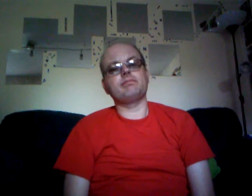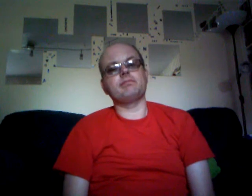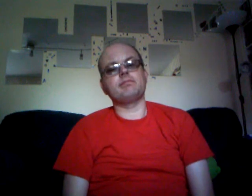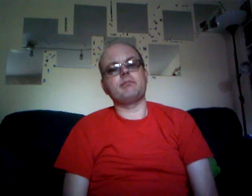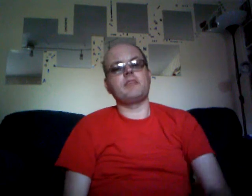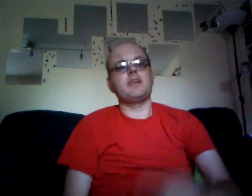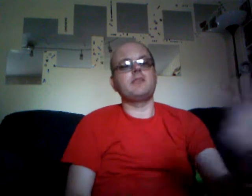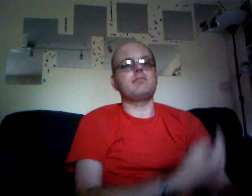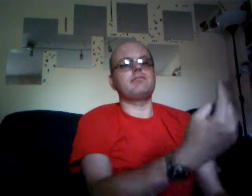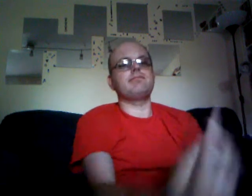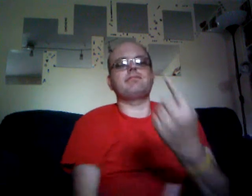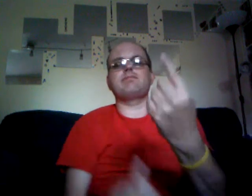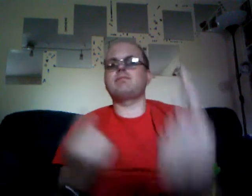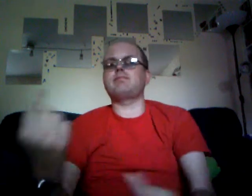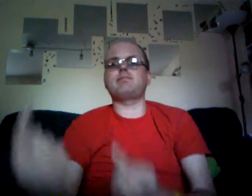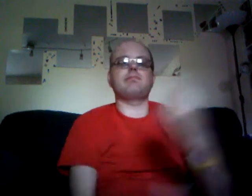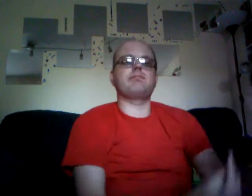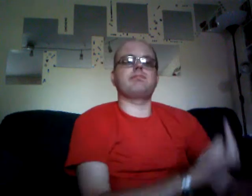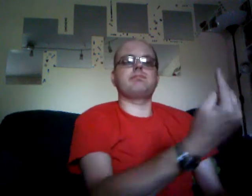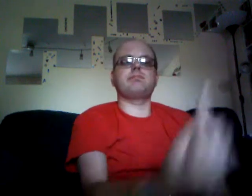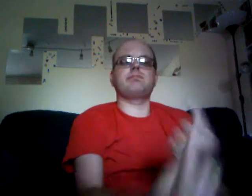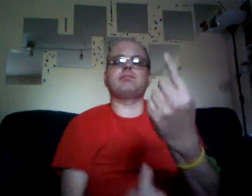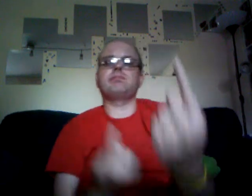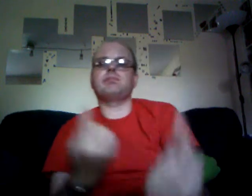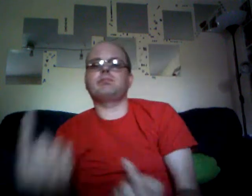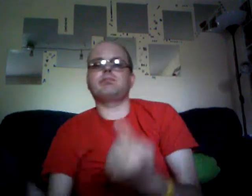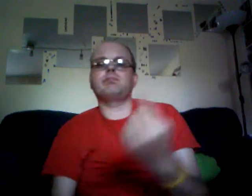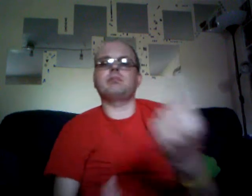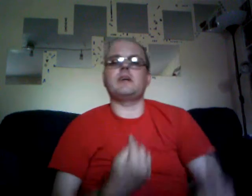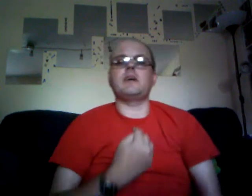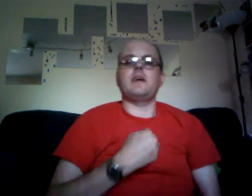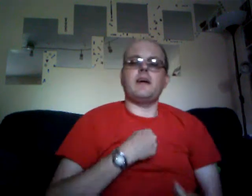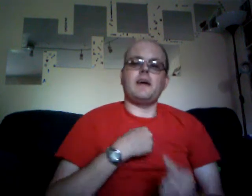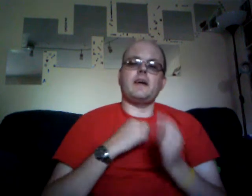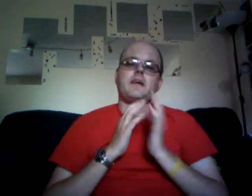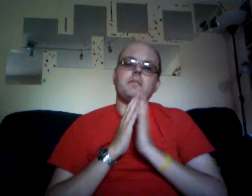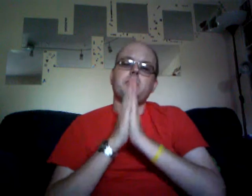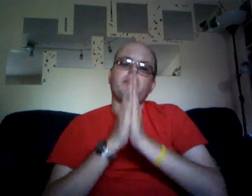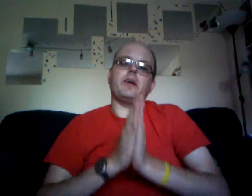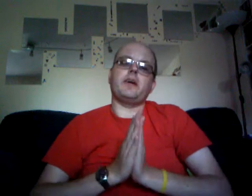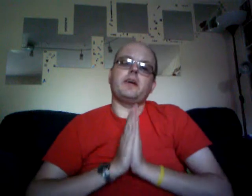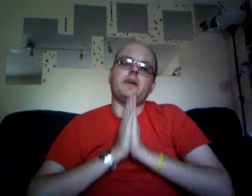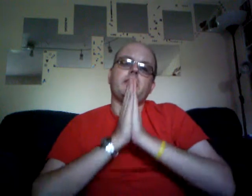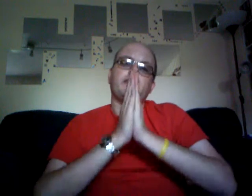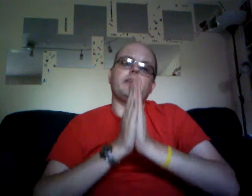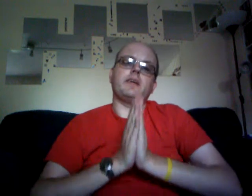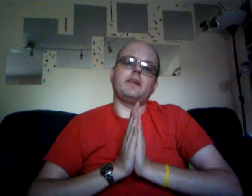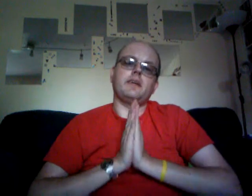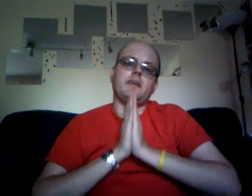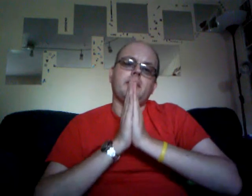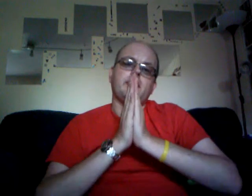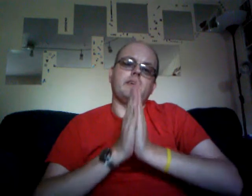I will hold your people in